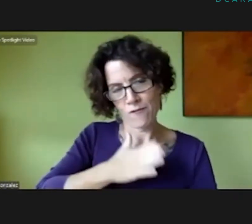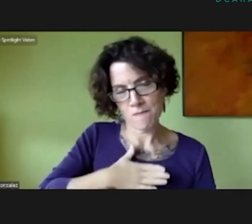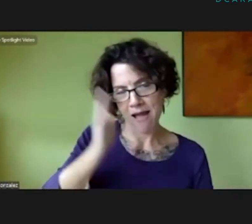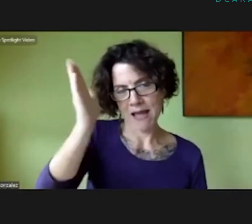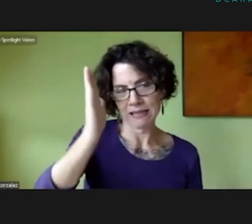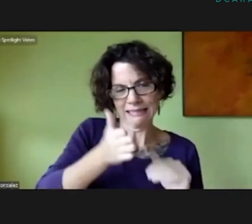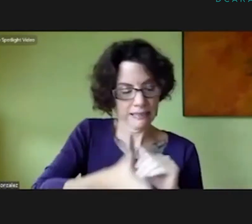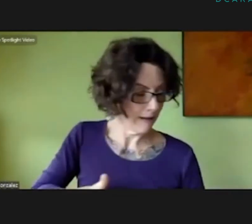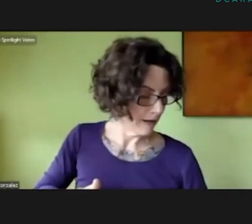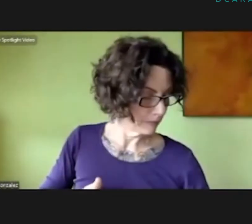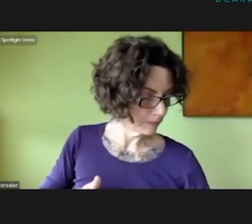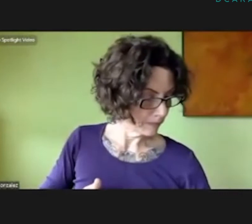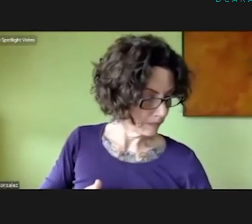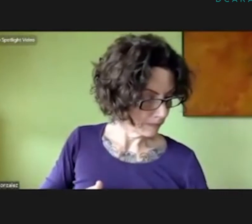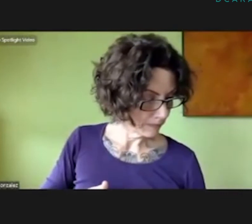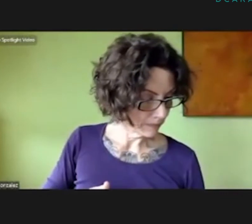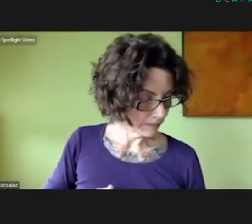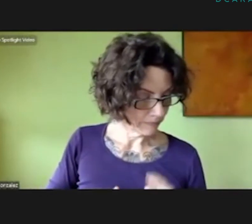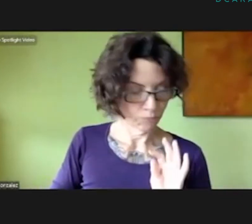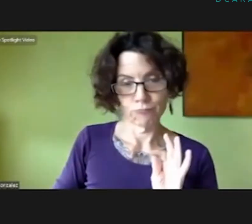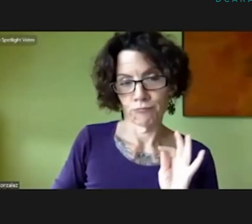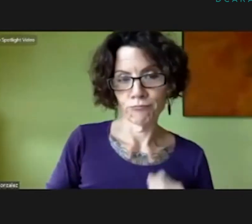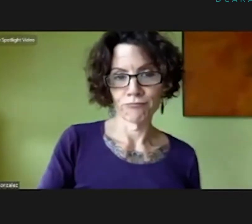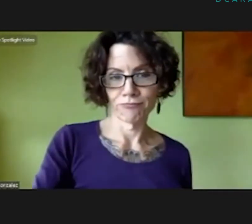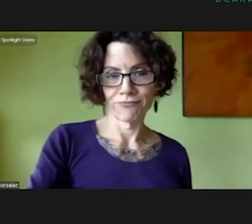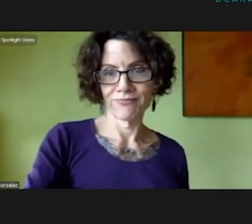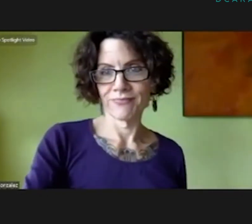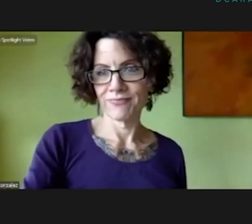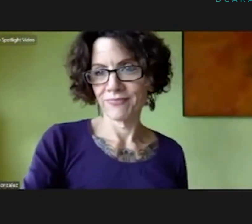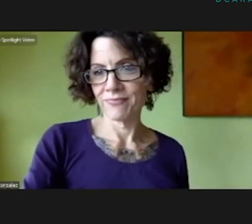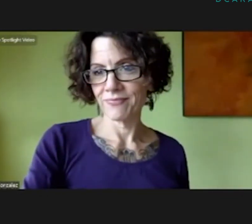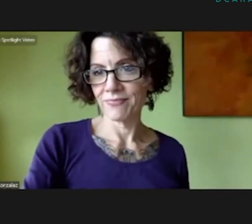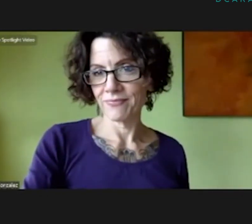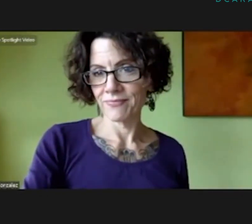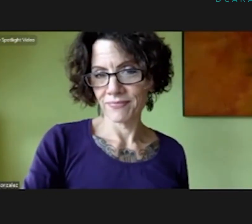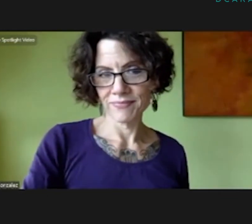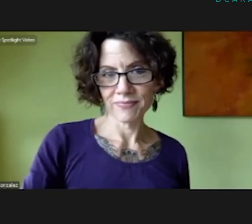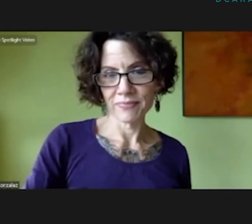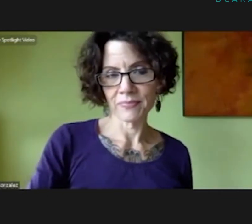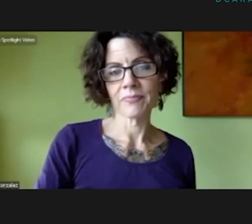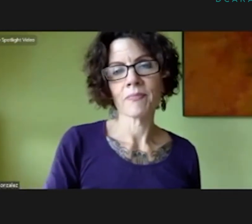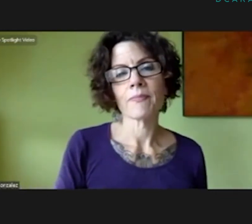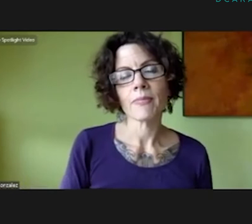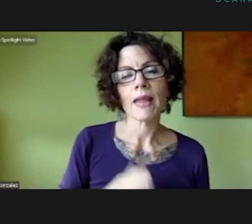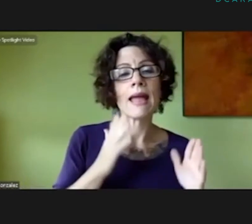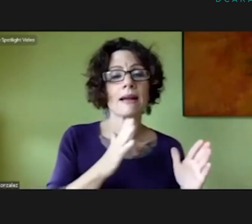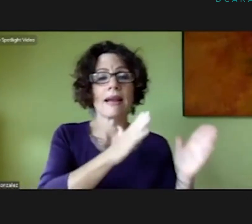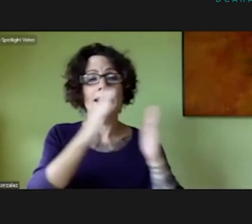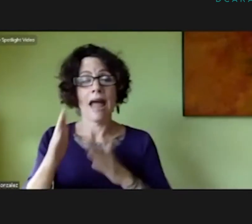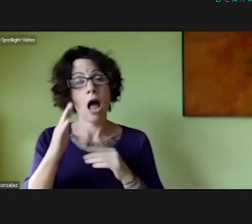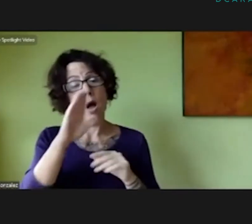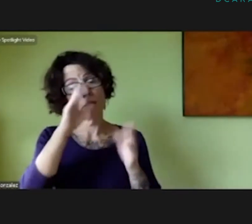question. Unfortunately, I'm not able to see the whole list, so I will check that after my presentation ends.